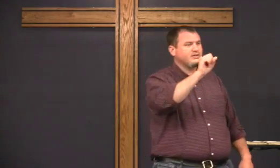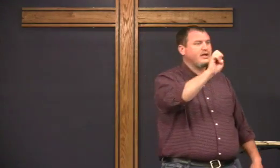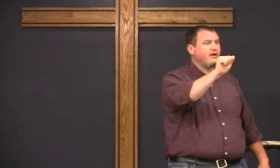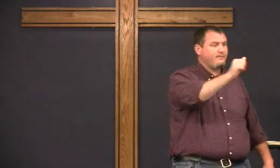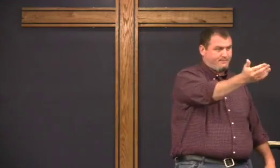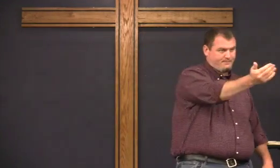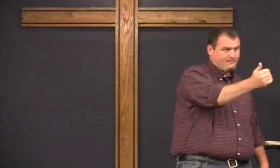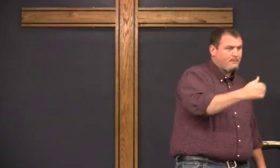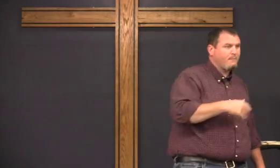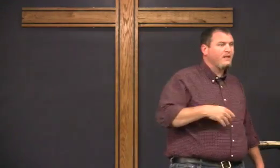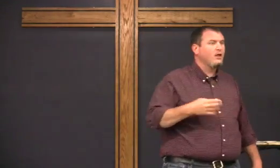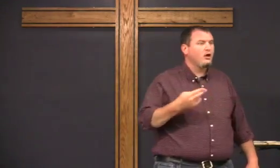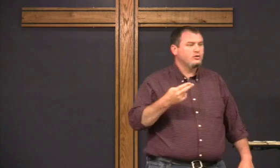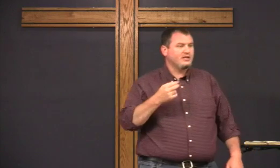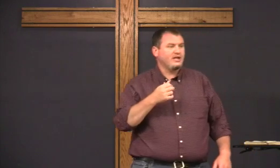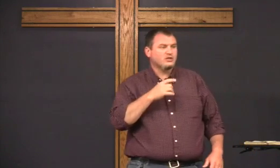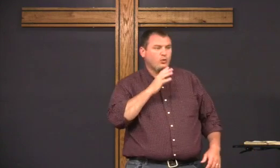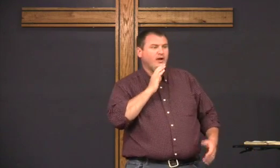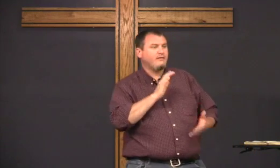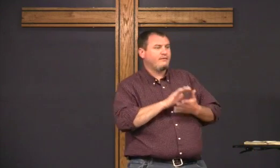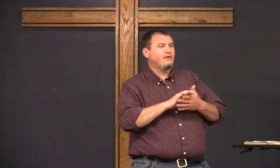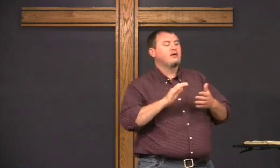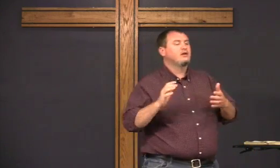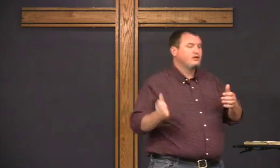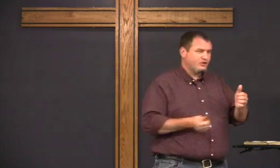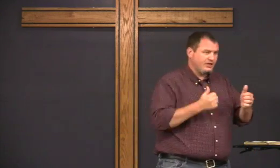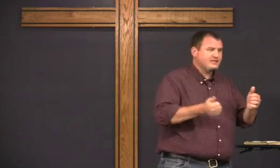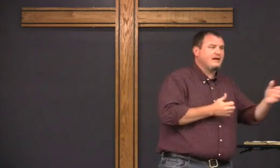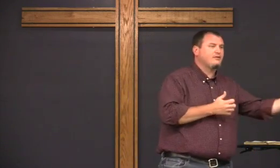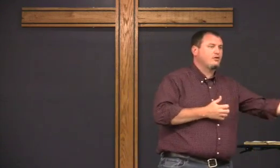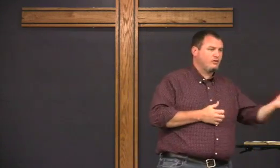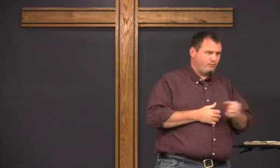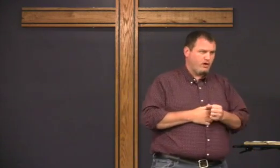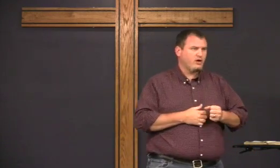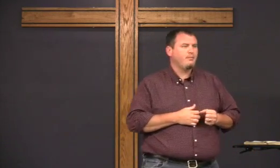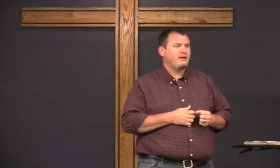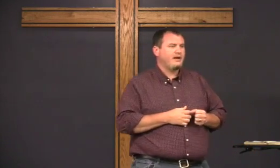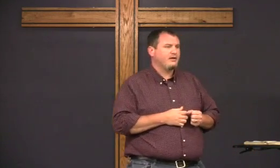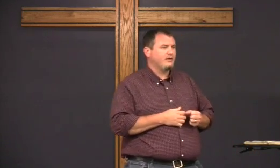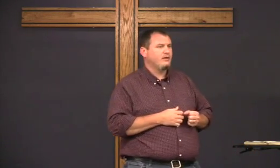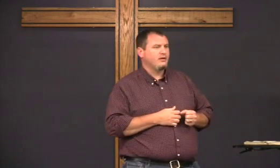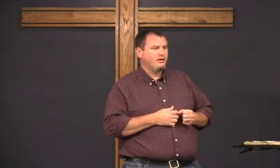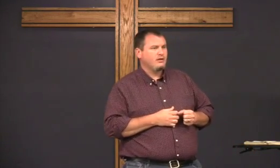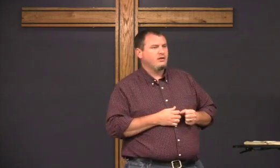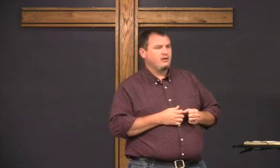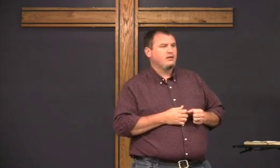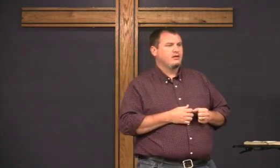Hosea. Hosea's wife chased after her and brought her back.